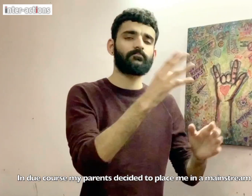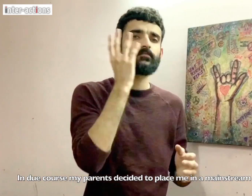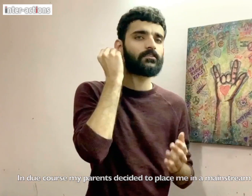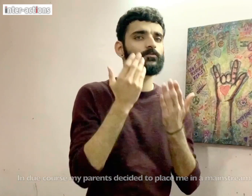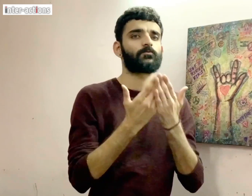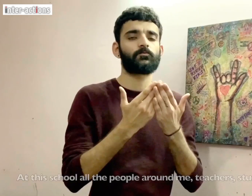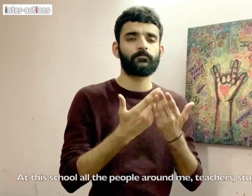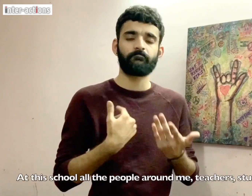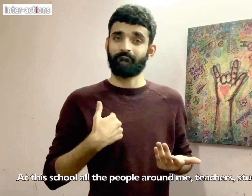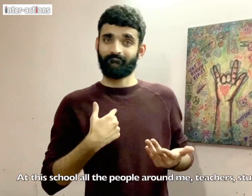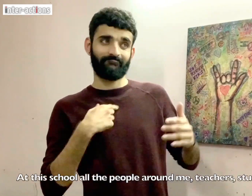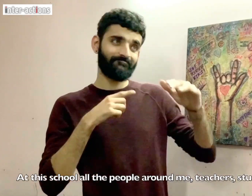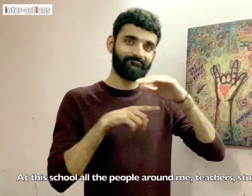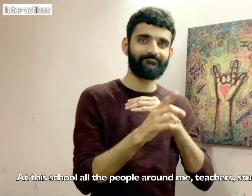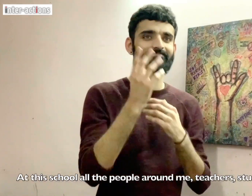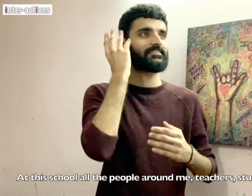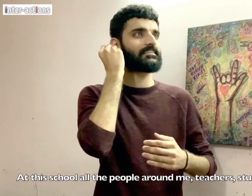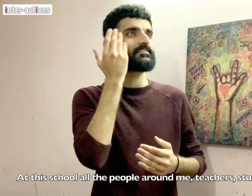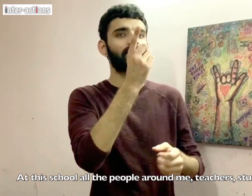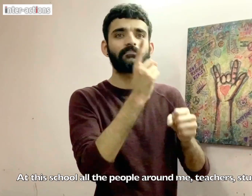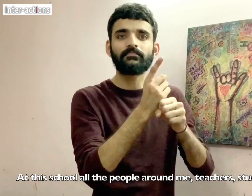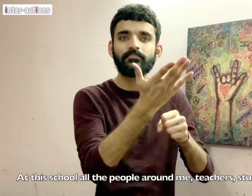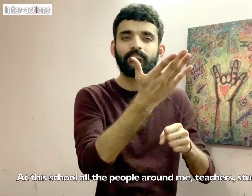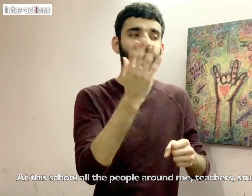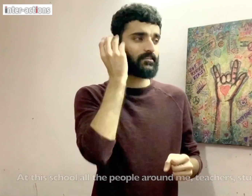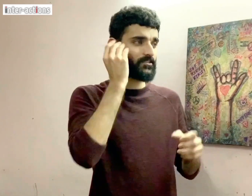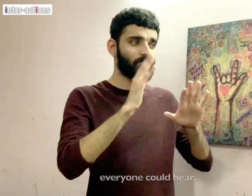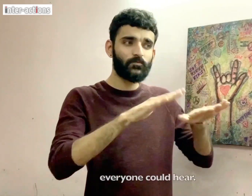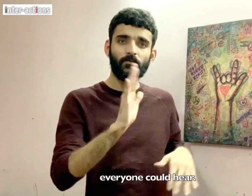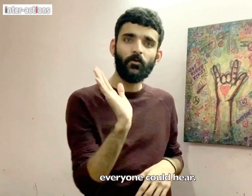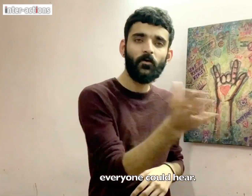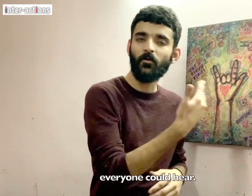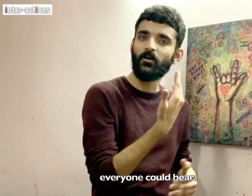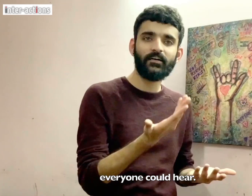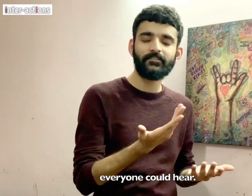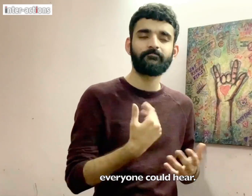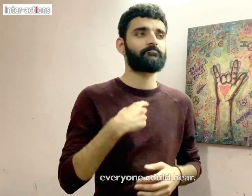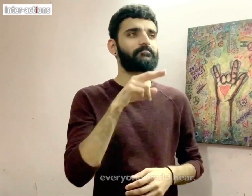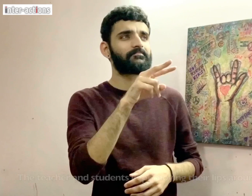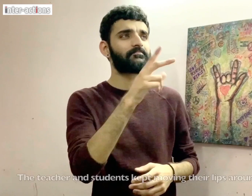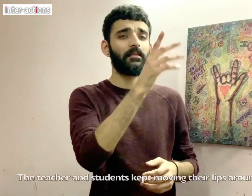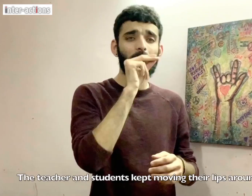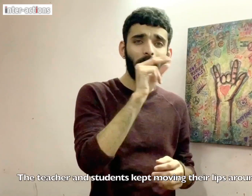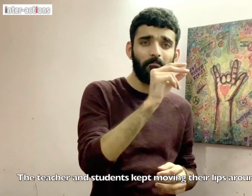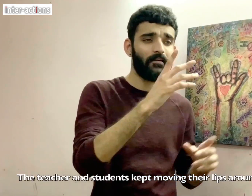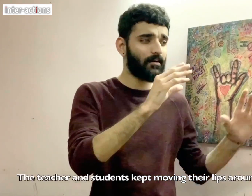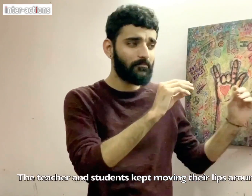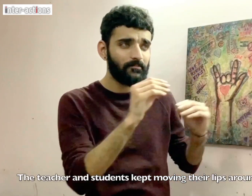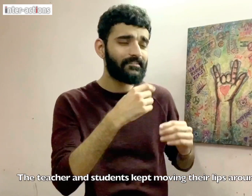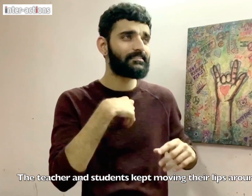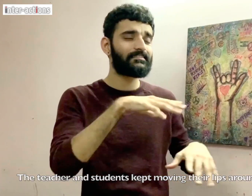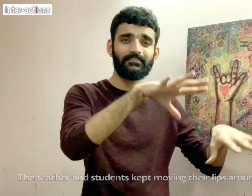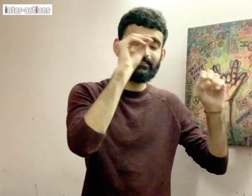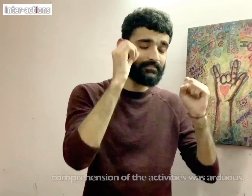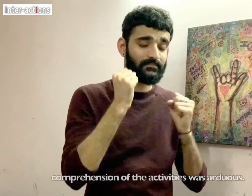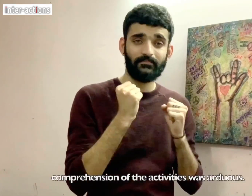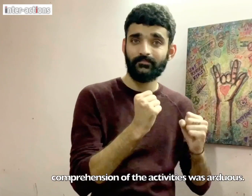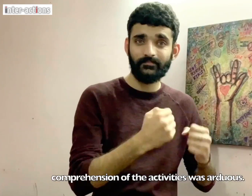school. At this school, all the people around me, teachers, students, everyone could hear. The teacher and students kept moving their lips around me. Comprehension